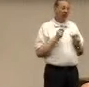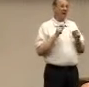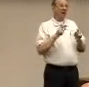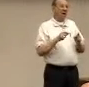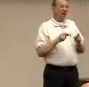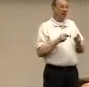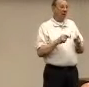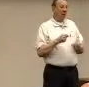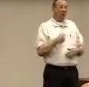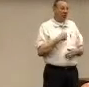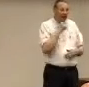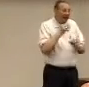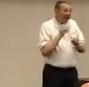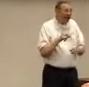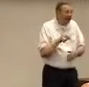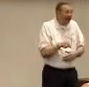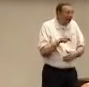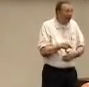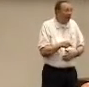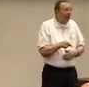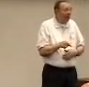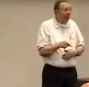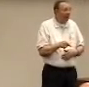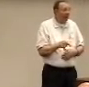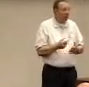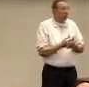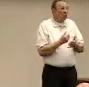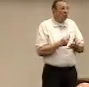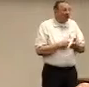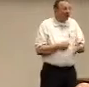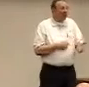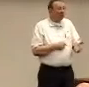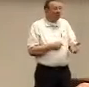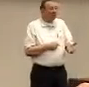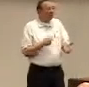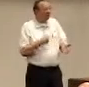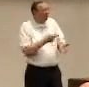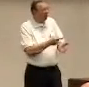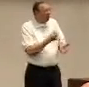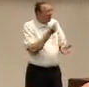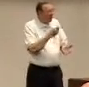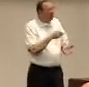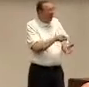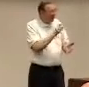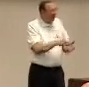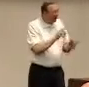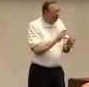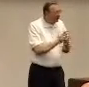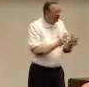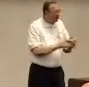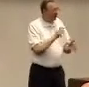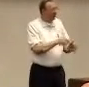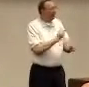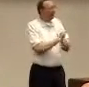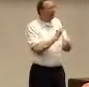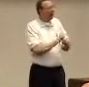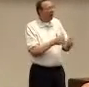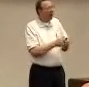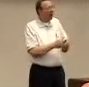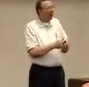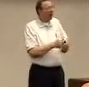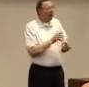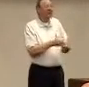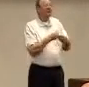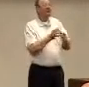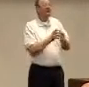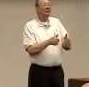amazing. These things we hadn't taught them yet. These things are just so new to them. We were just trying to get them to understand they needed Jesus, and then we were going to